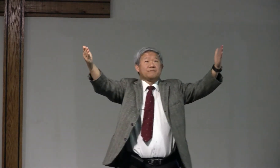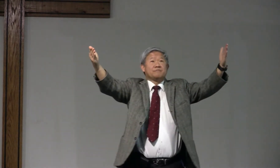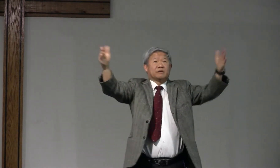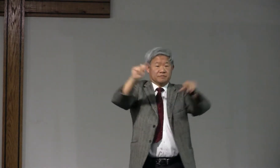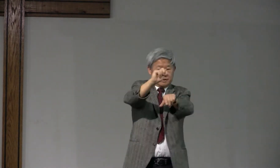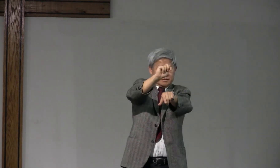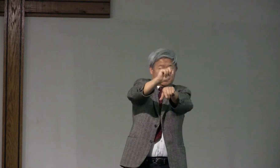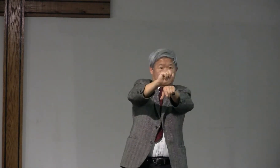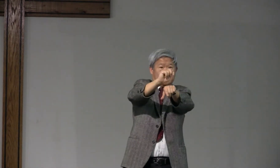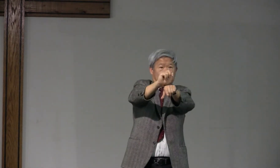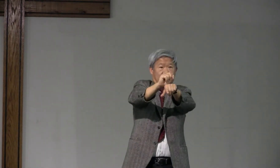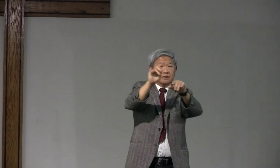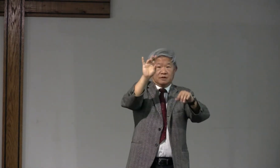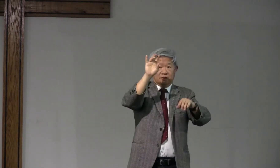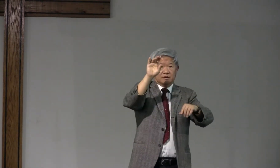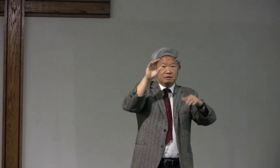into the temple